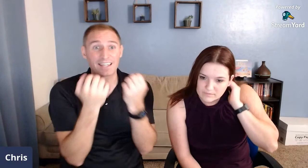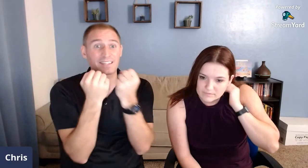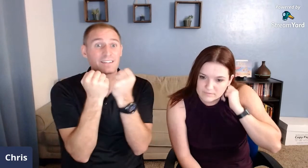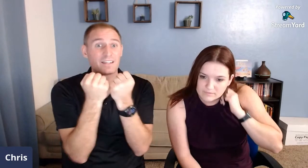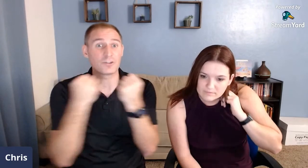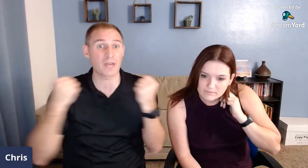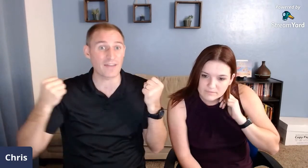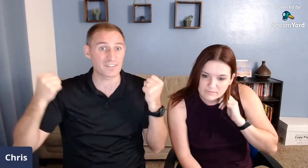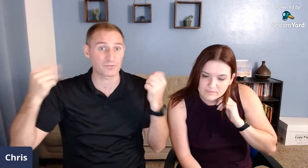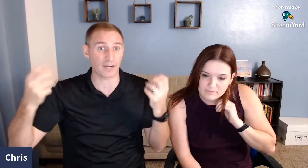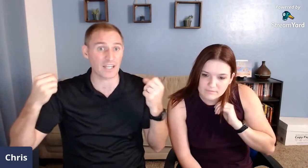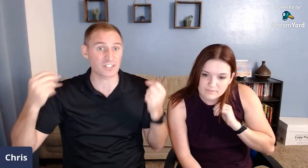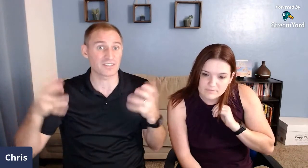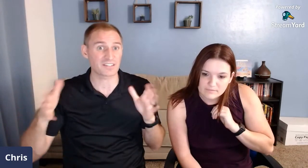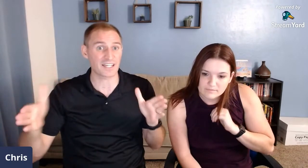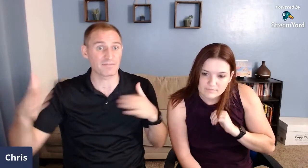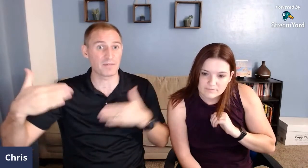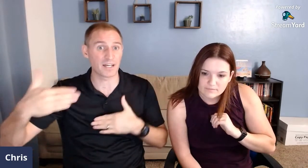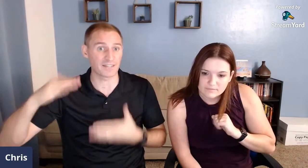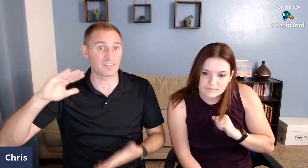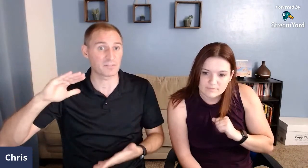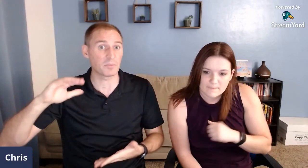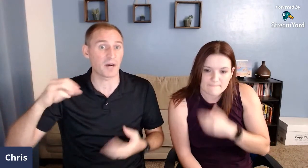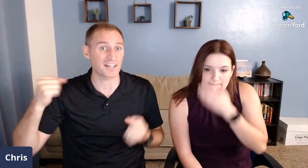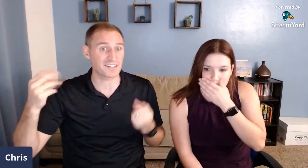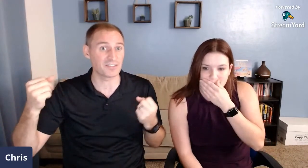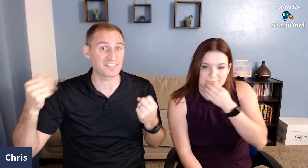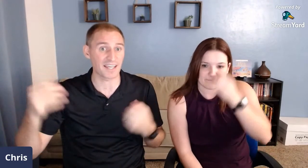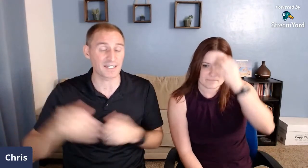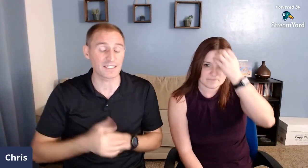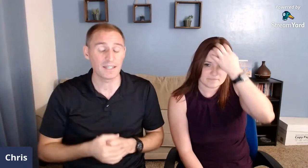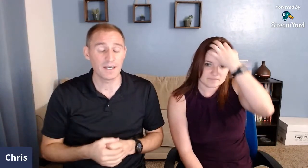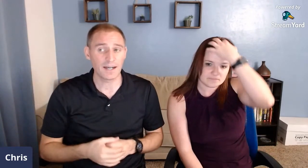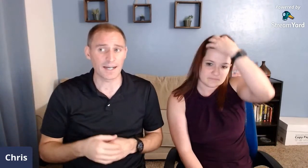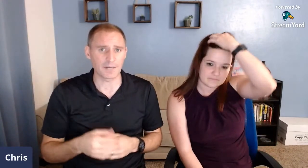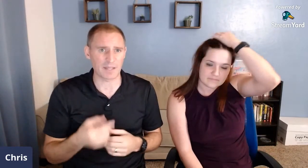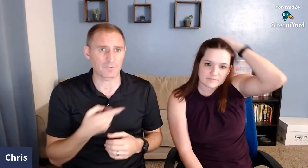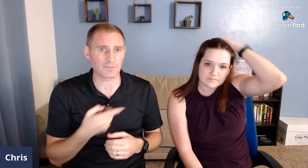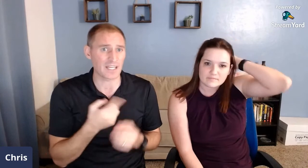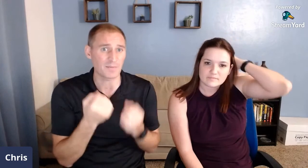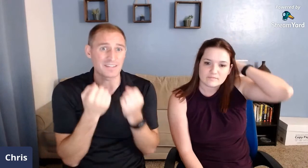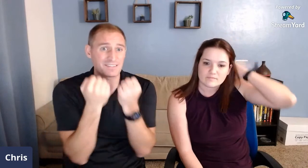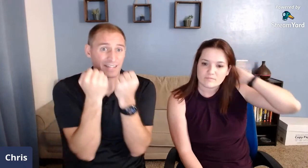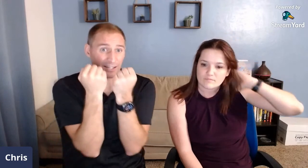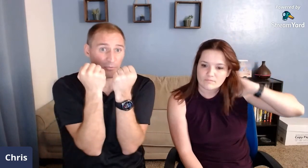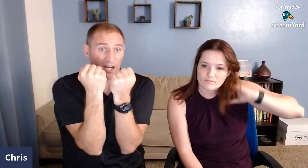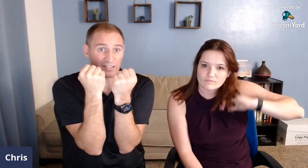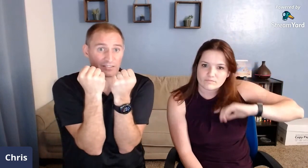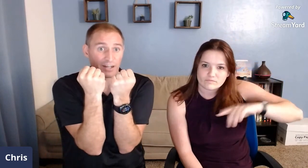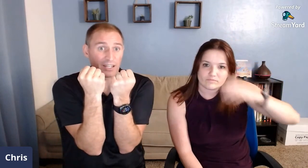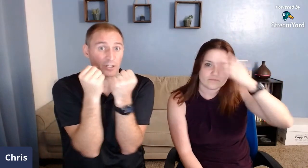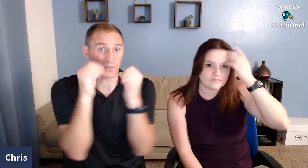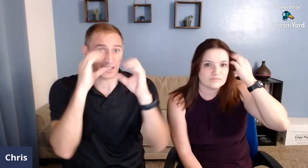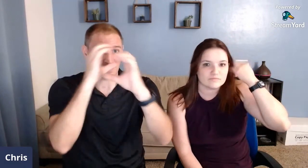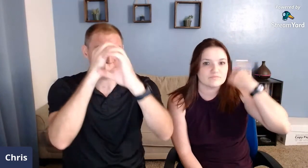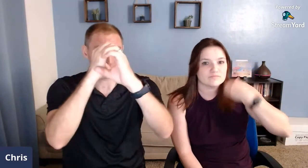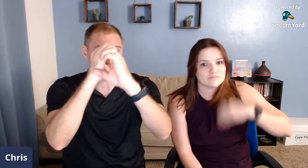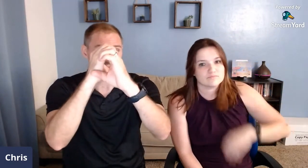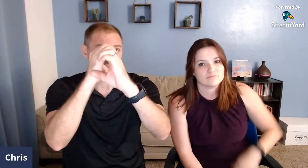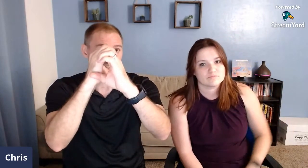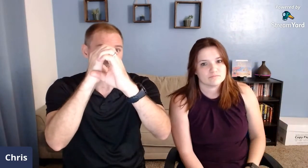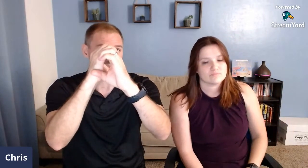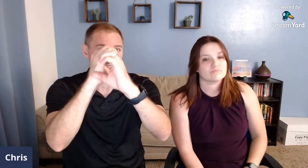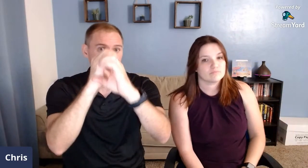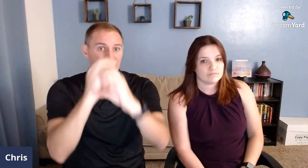quietly, and like you have this range in this kind of invisible box that you sign in. And for him, it's like your box is right here, because